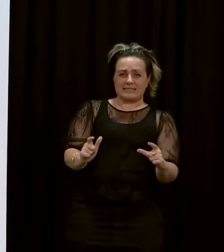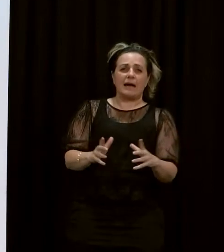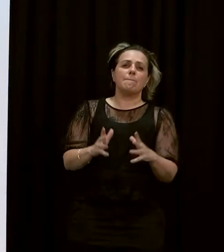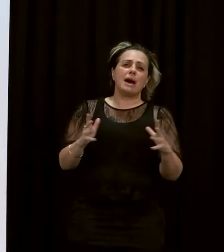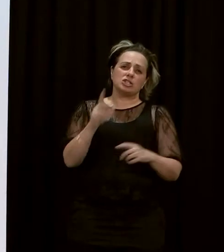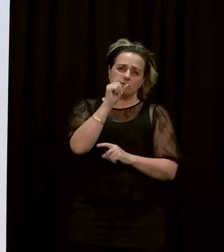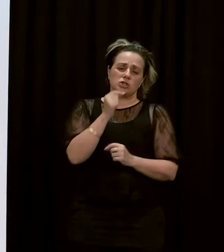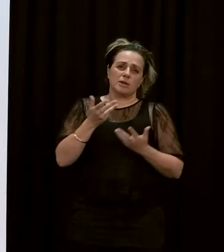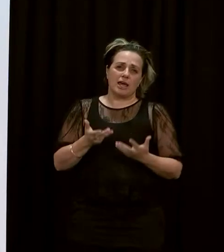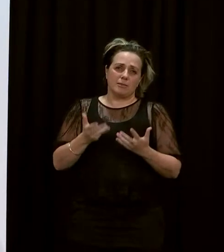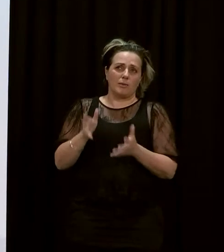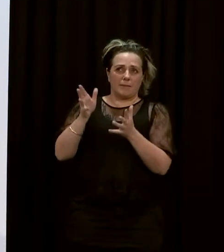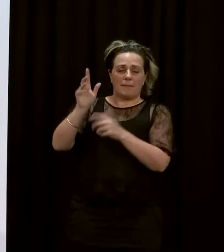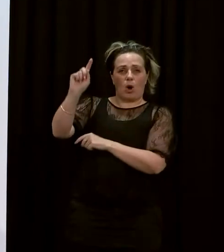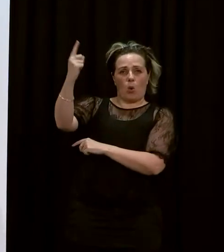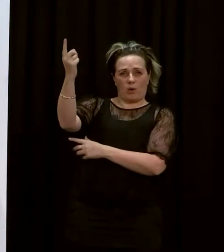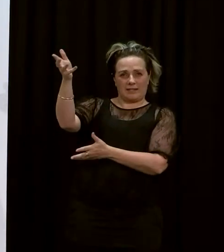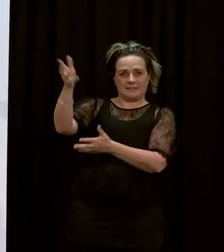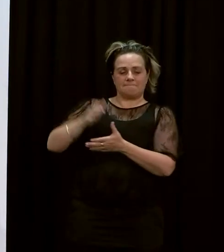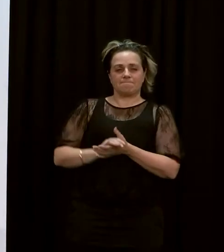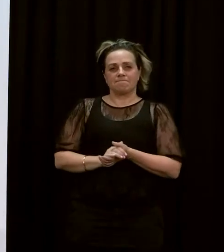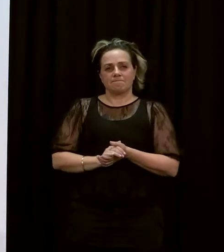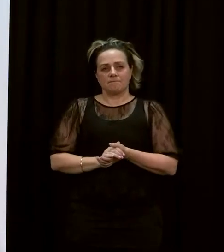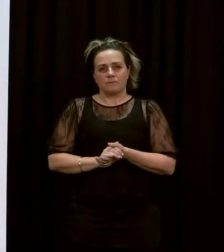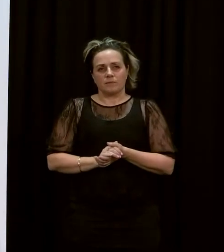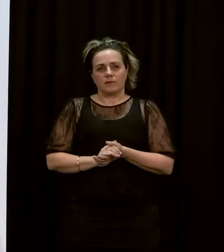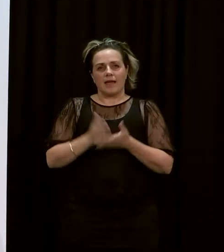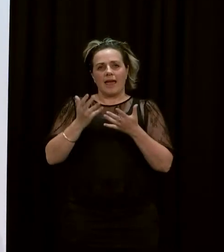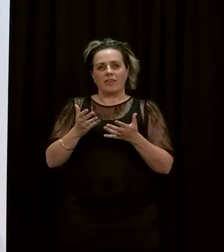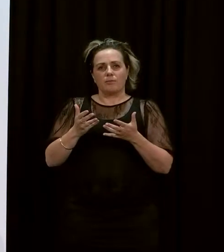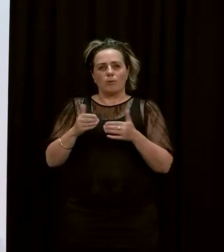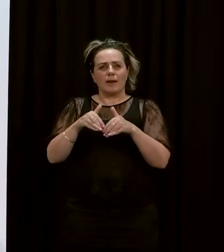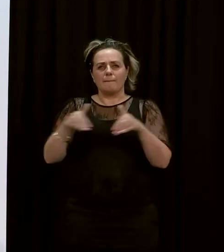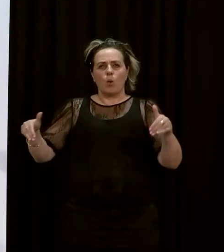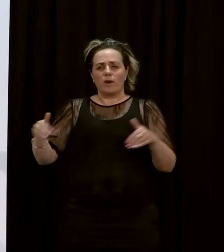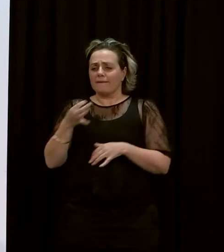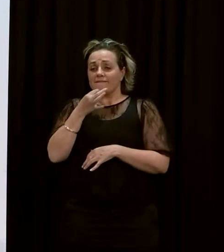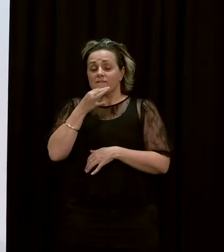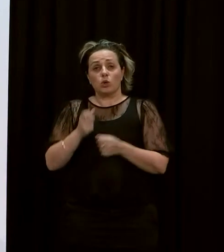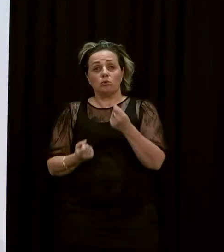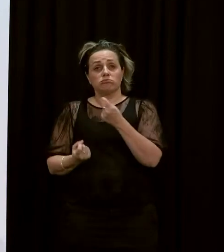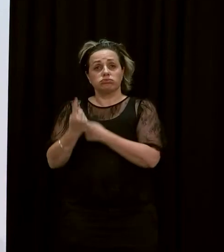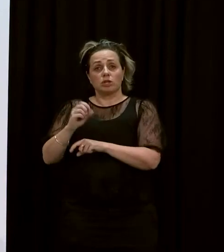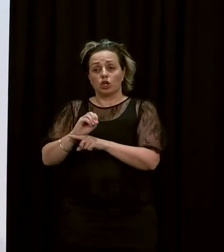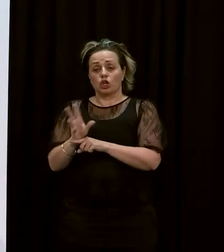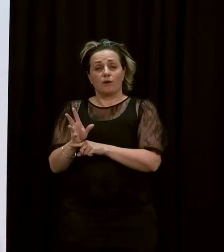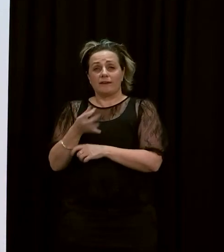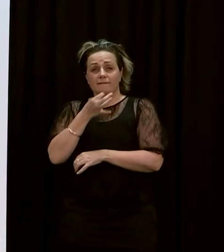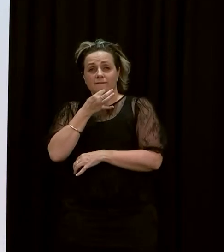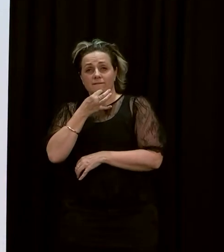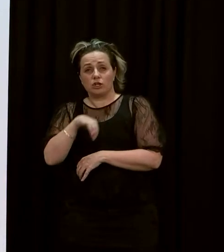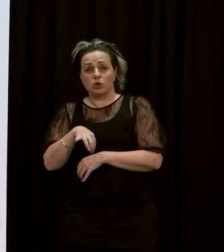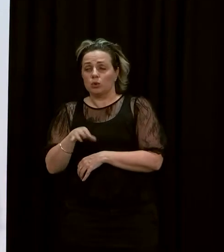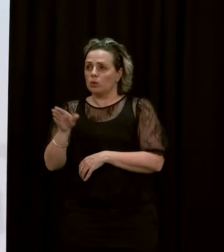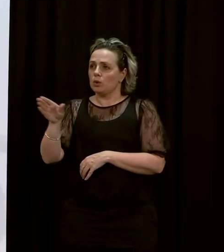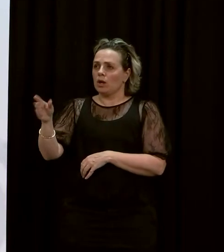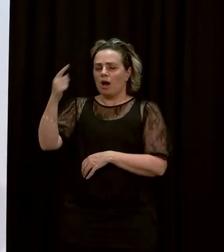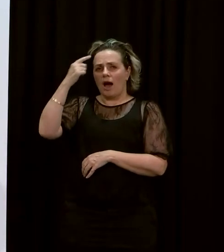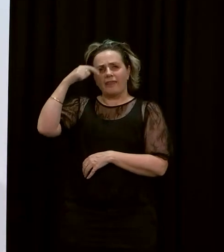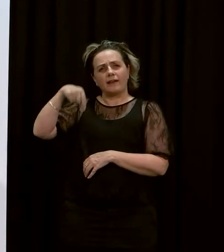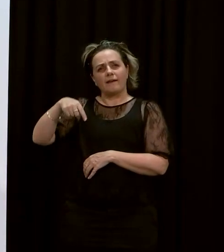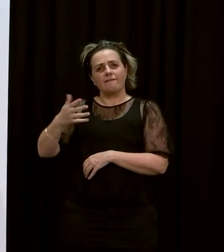can, particularly in Tamaki Makaurau. There are so few cases at the border. There are vastly more cases within the community. Kiwis overseas. 5